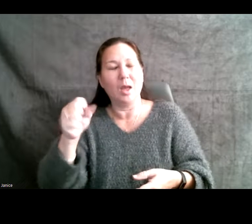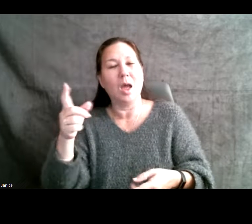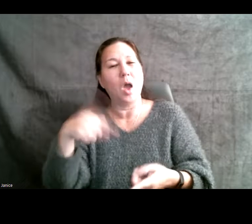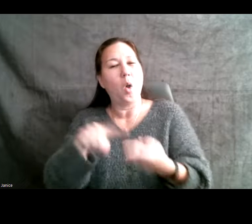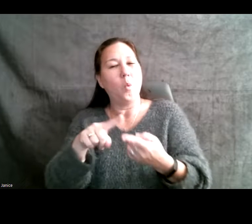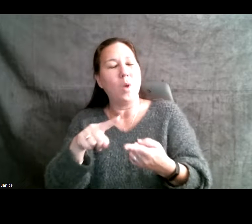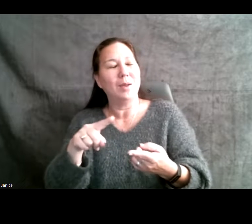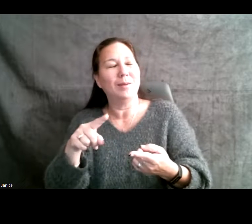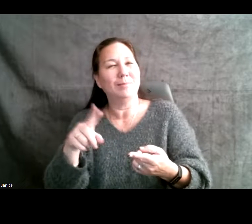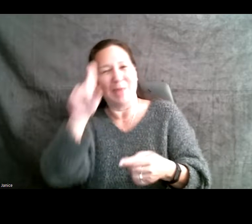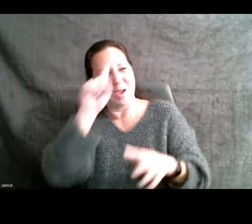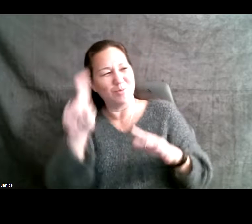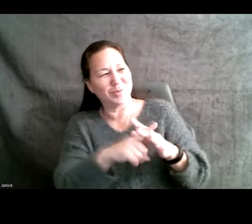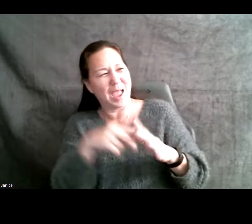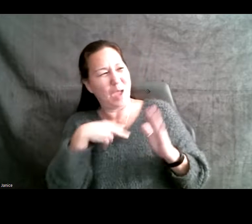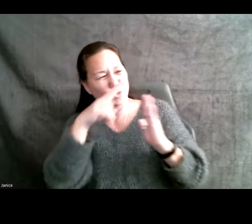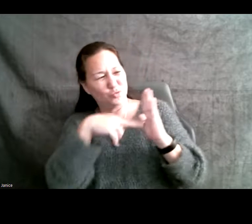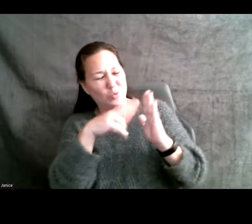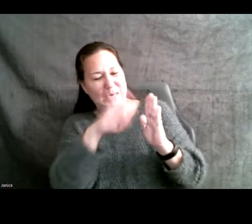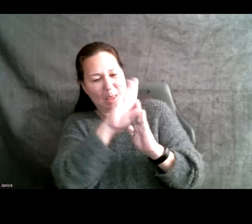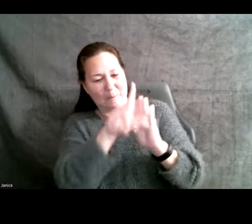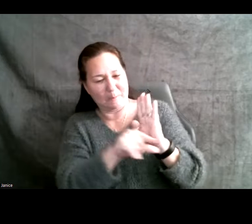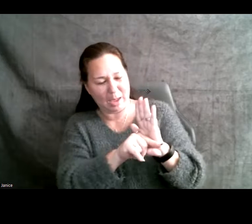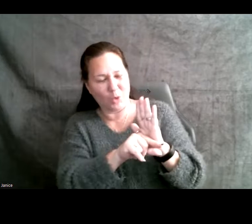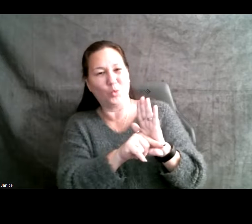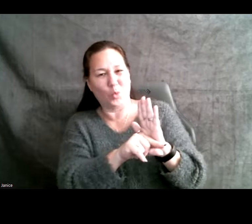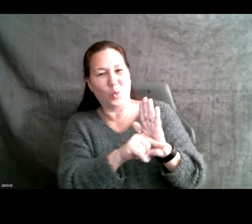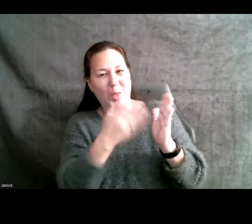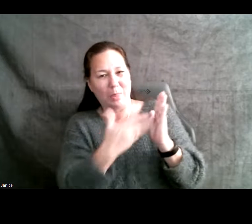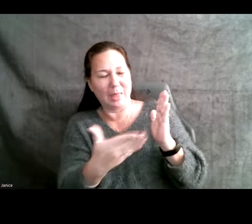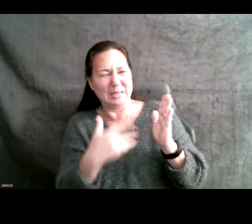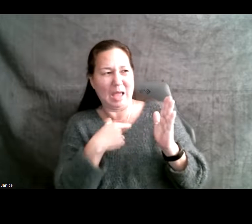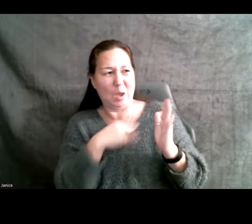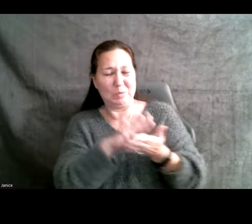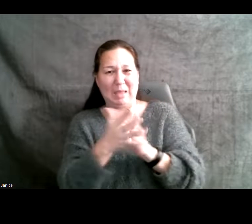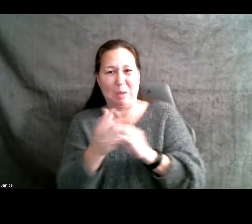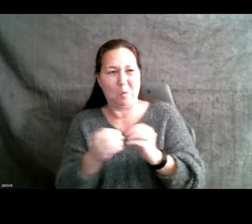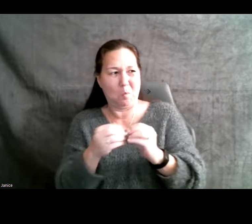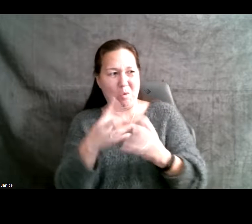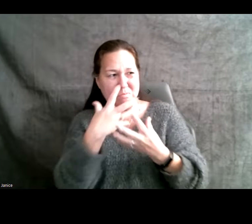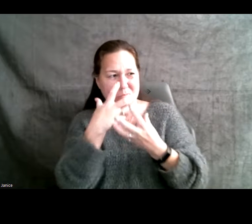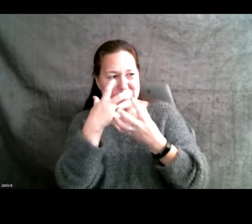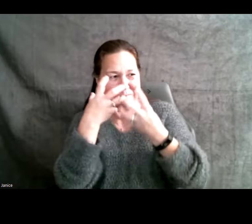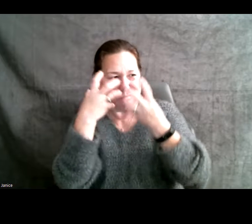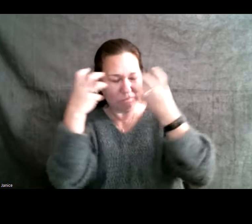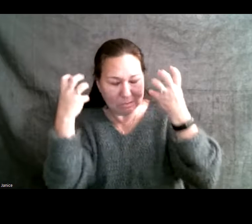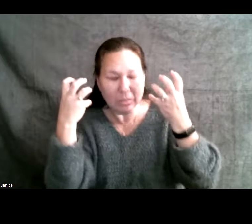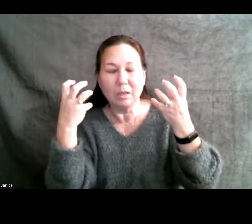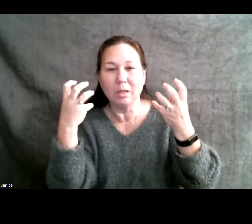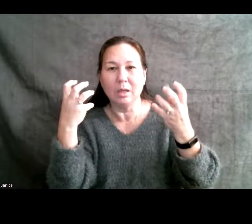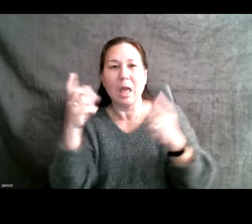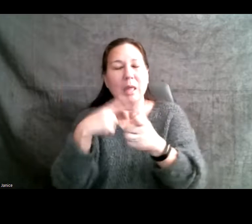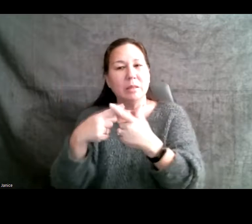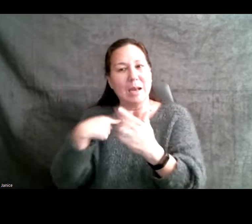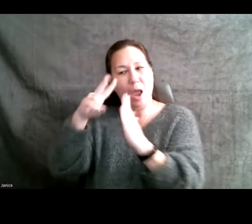was just getting angrier and angrier, you know, and feeling, and then I saw that, you know, I read the paper that was in 2005 and